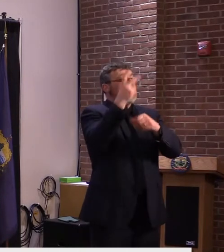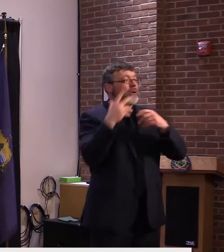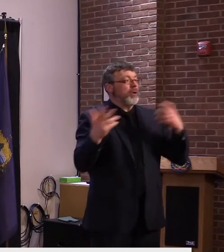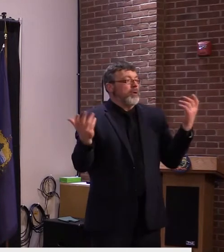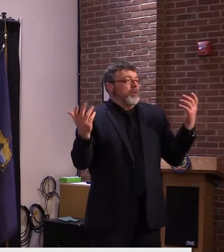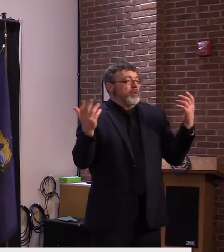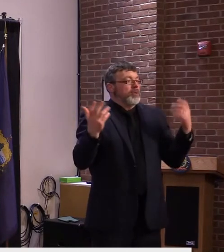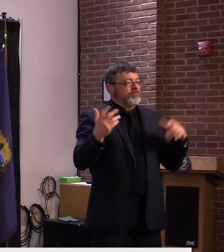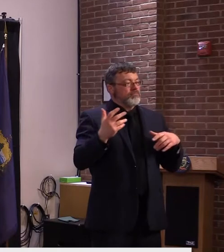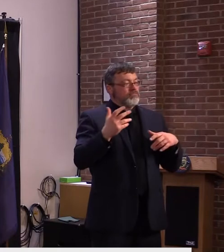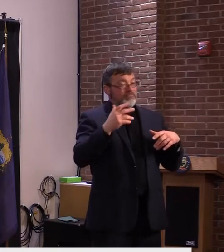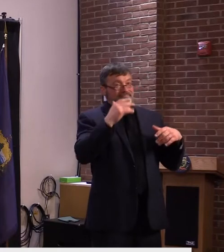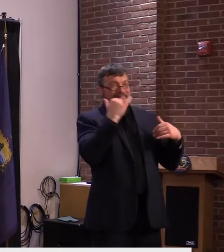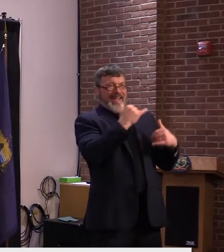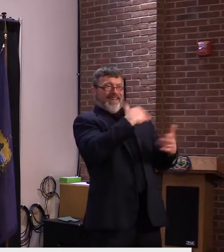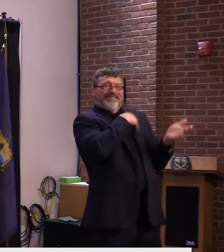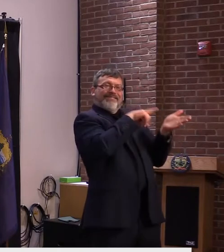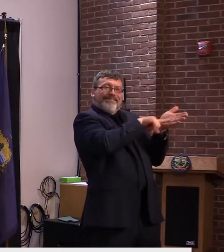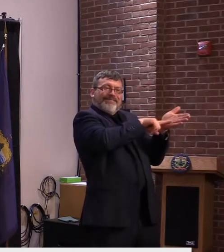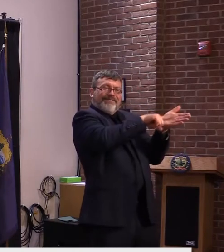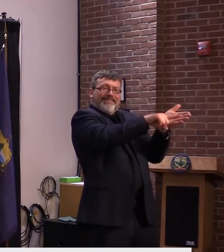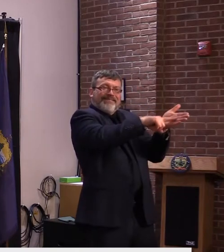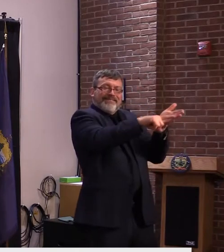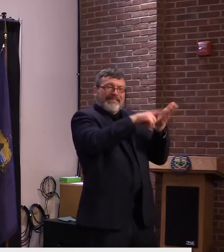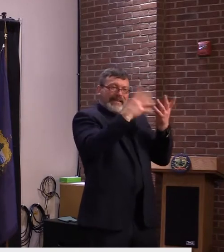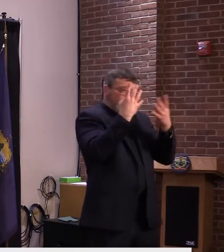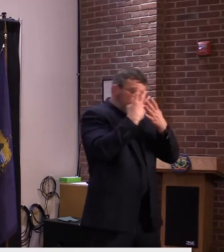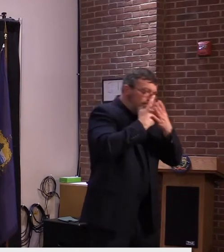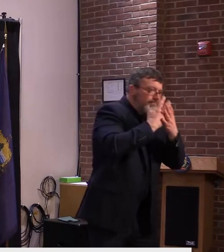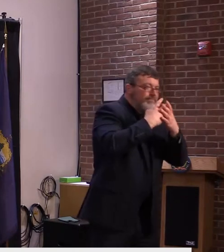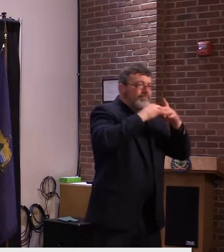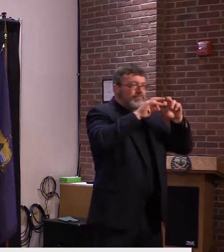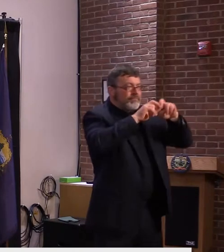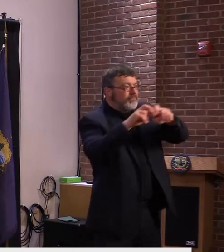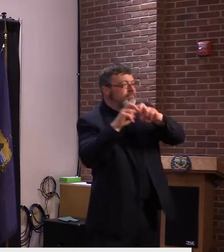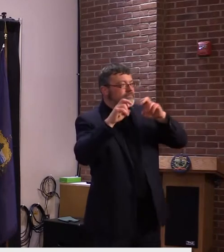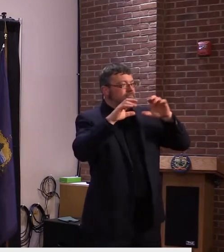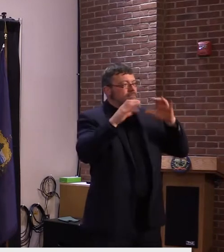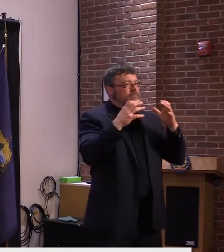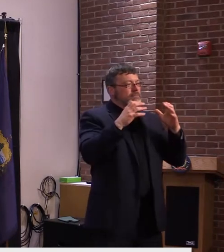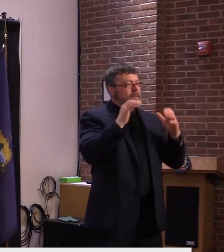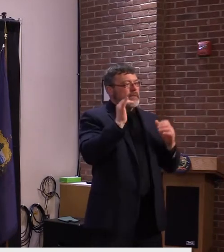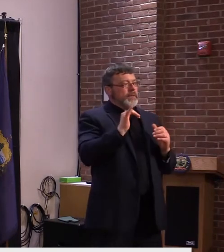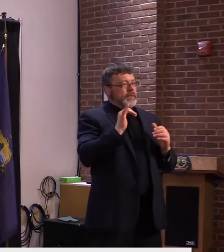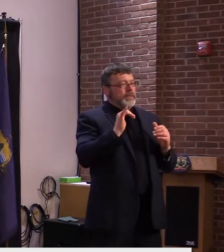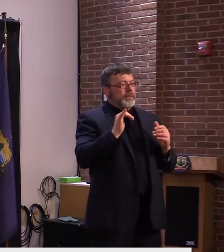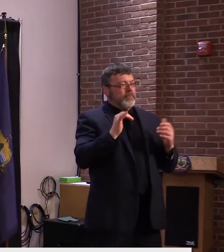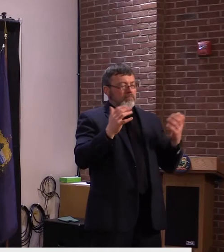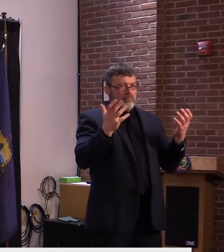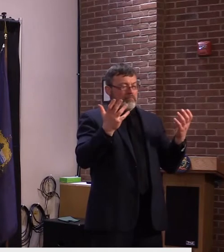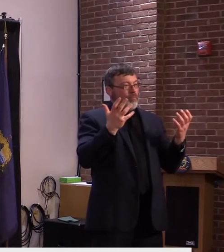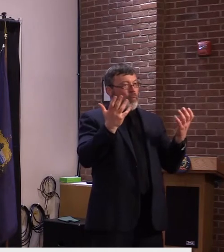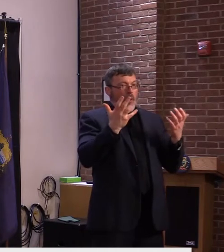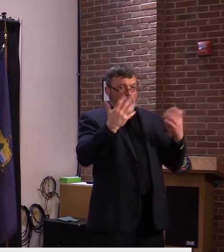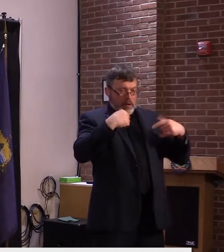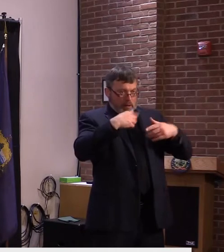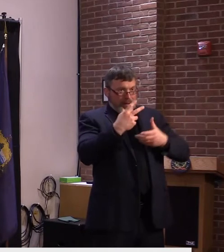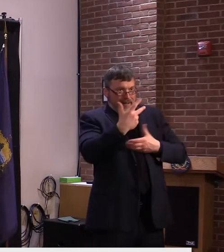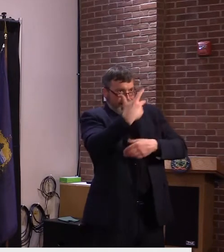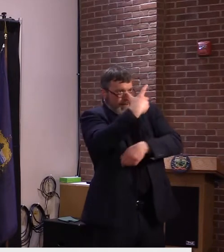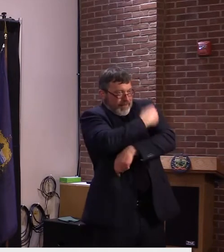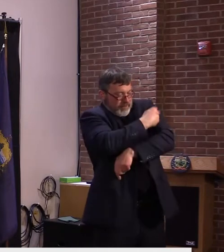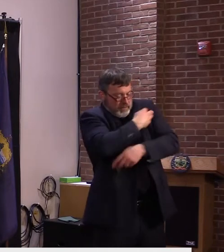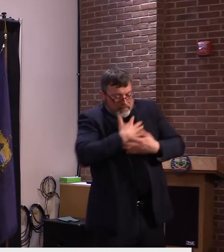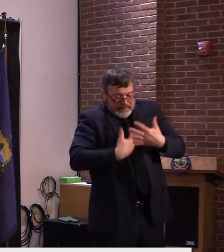useful and practical, are testing of these memory cells that we have, B cells and T cells,